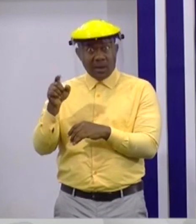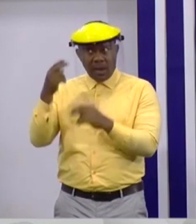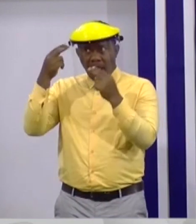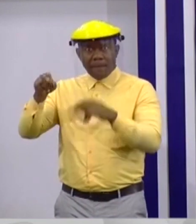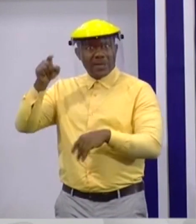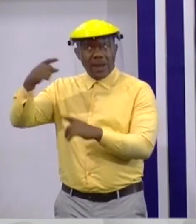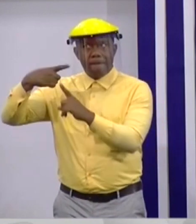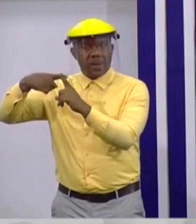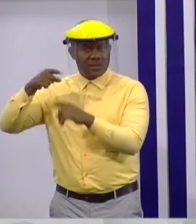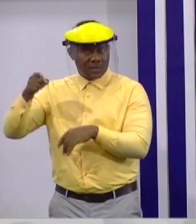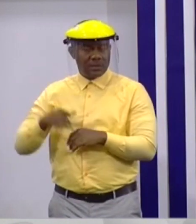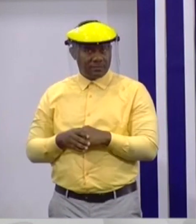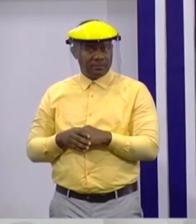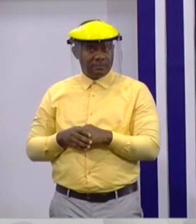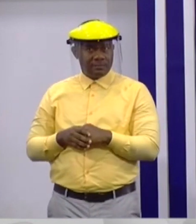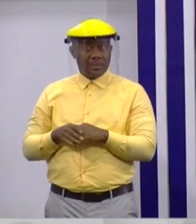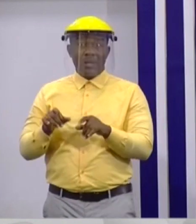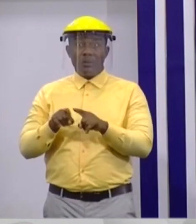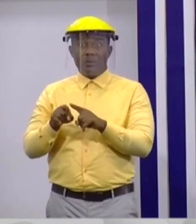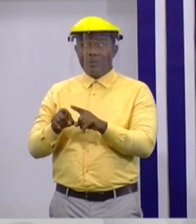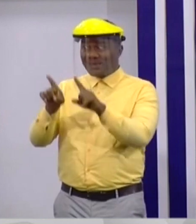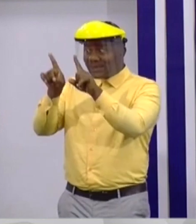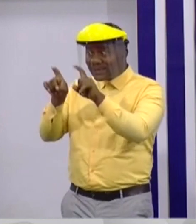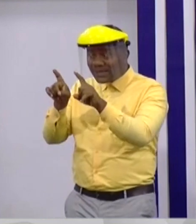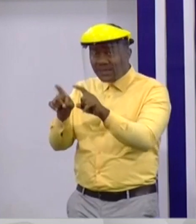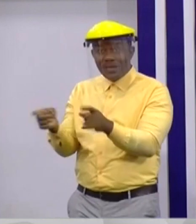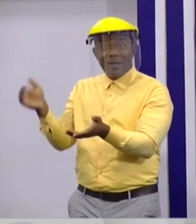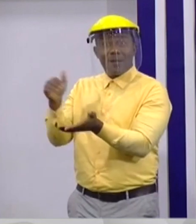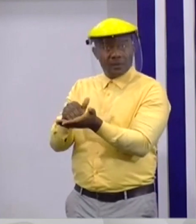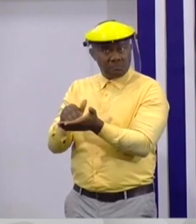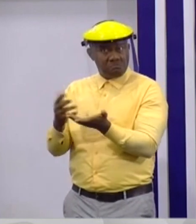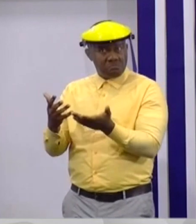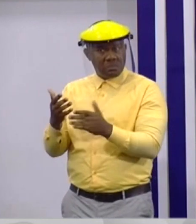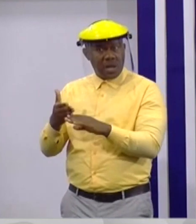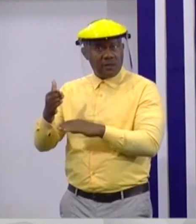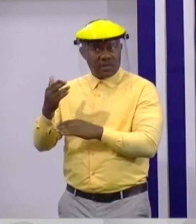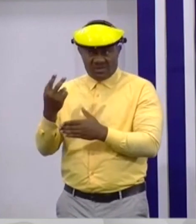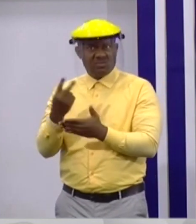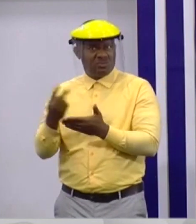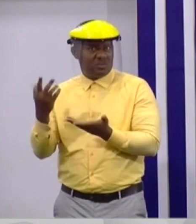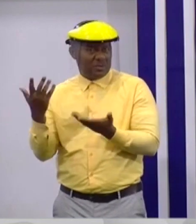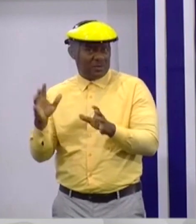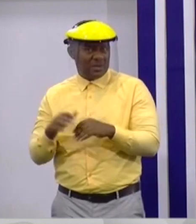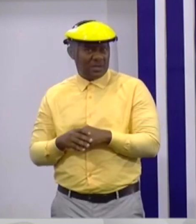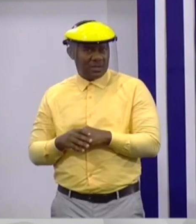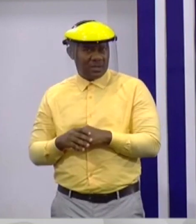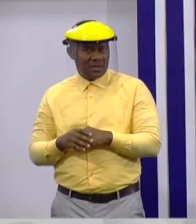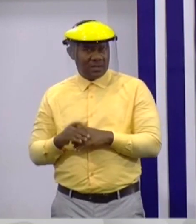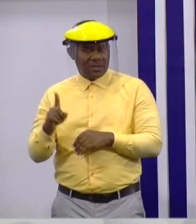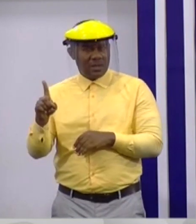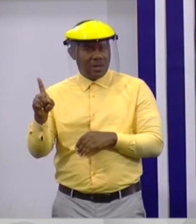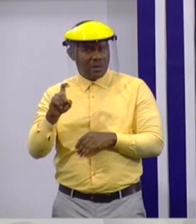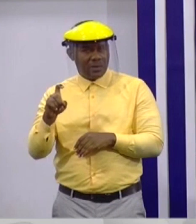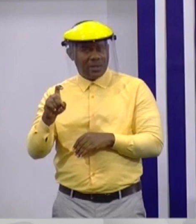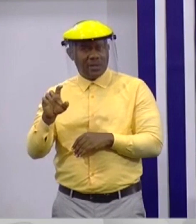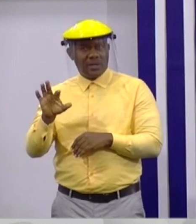we've had to do a retesting of those because they've done about 2 weeks. Currently, about 187